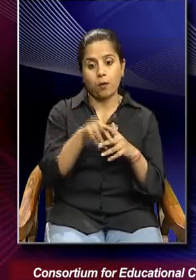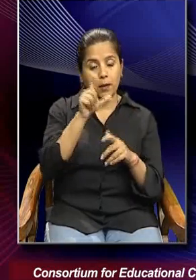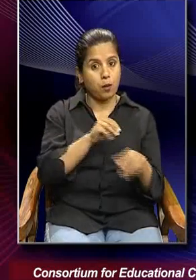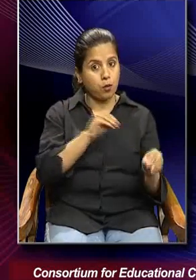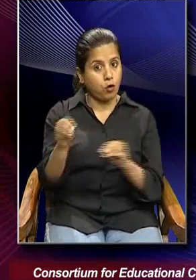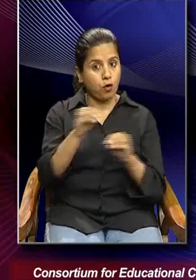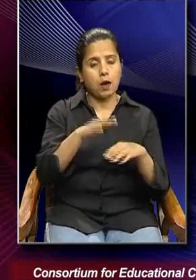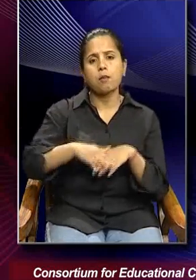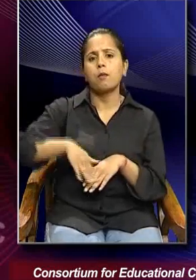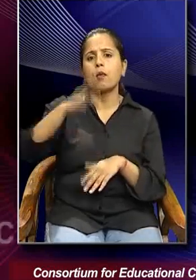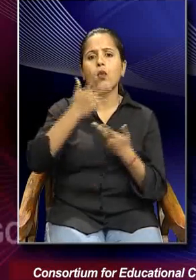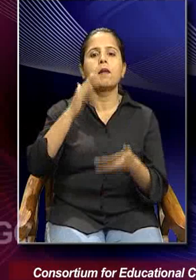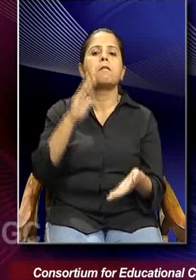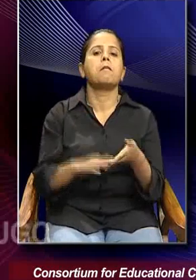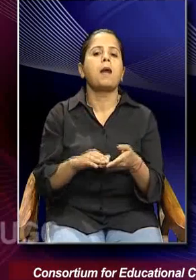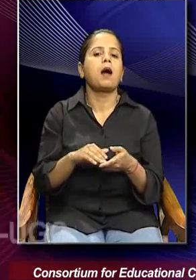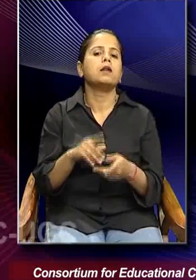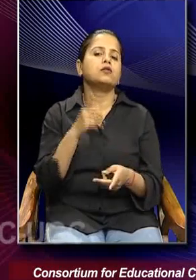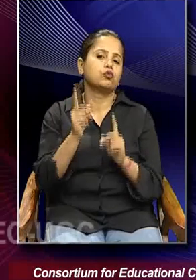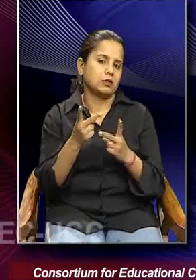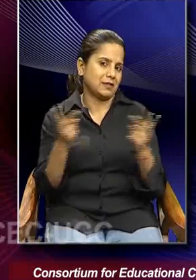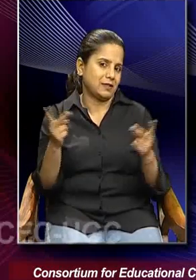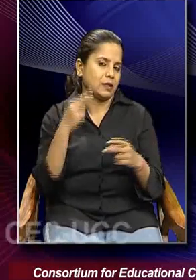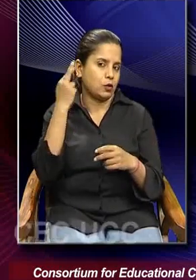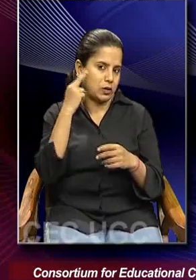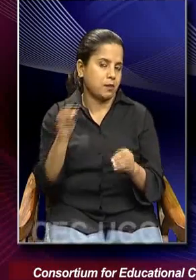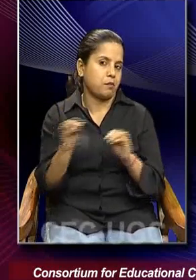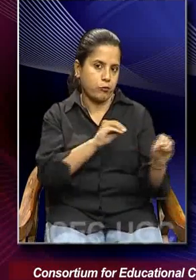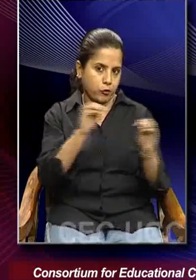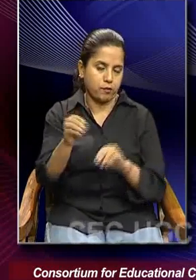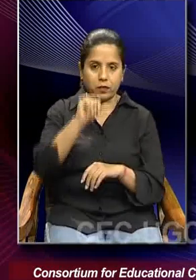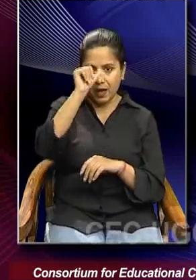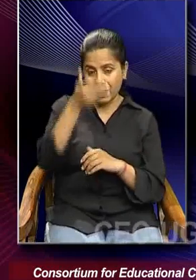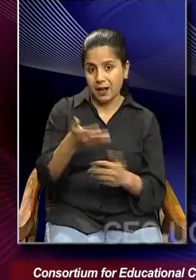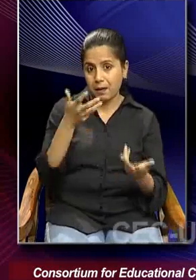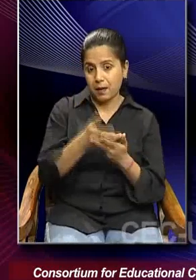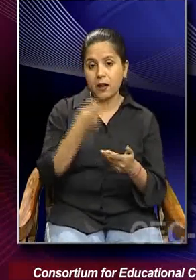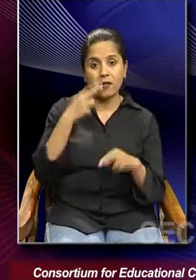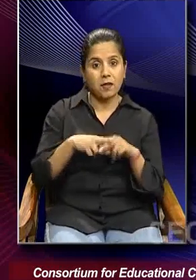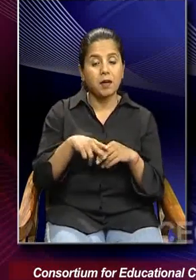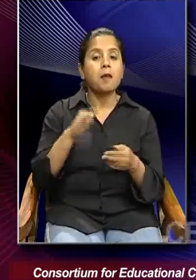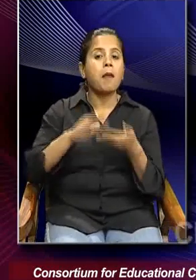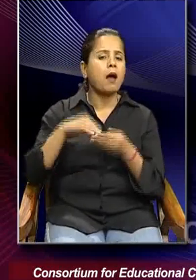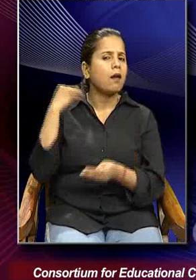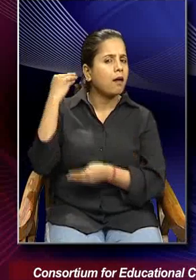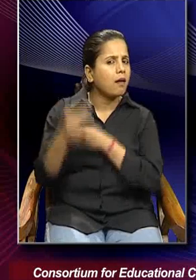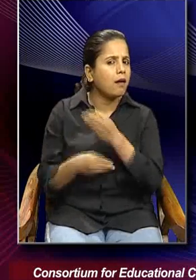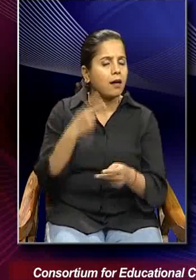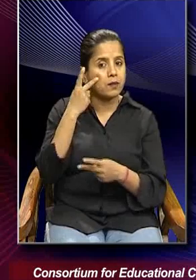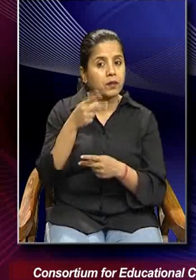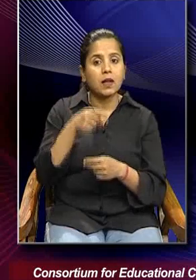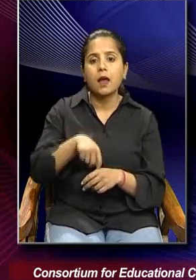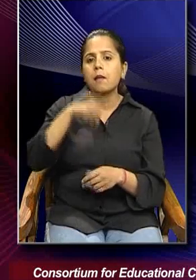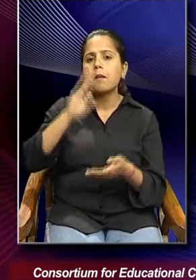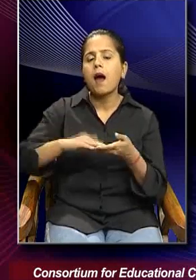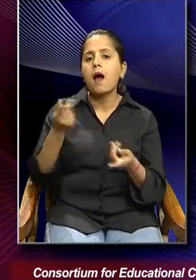is largely due to marriage related factors. So in Indian context, if you look at marriage patterns, so often these marriages